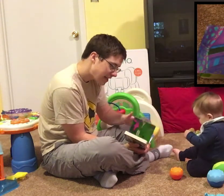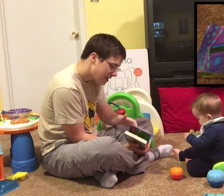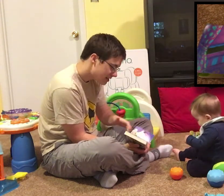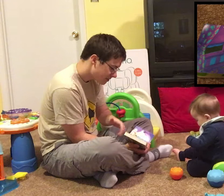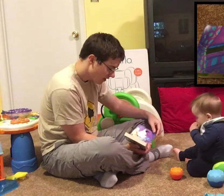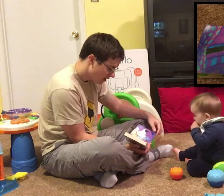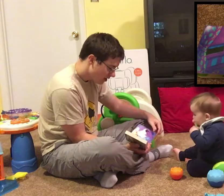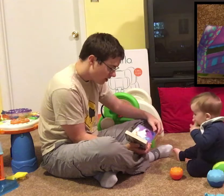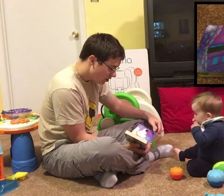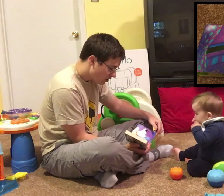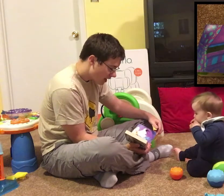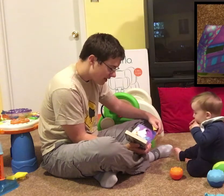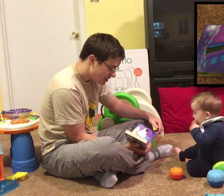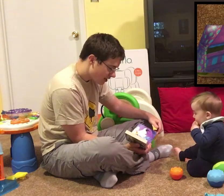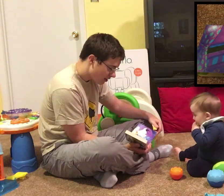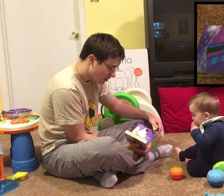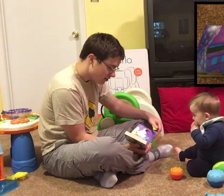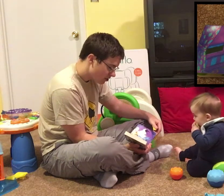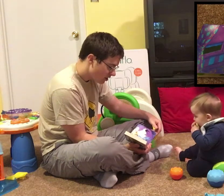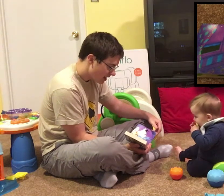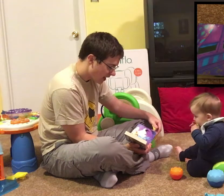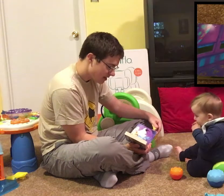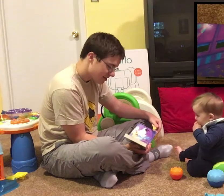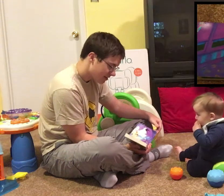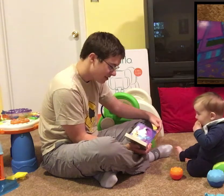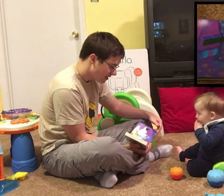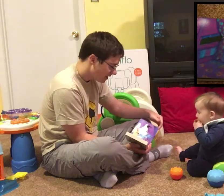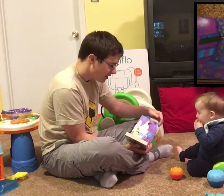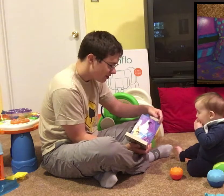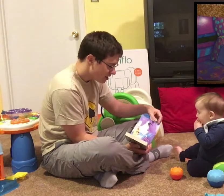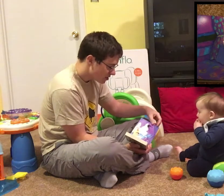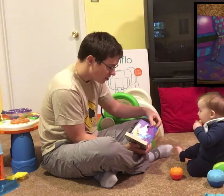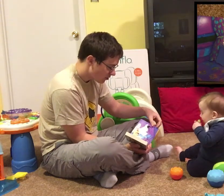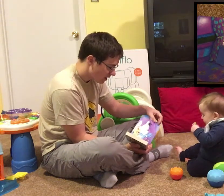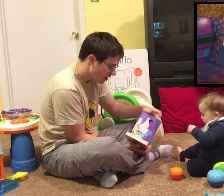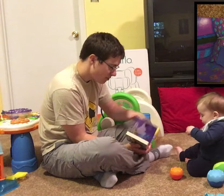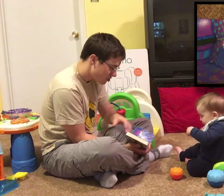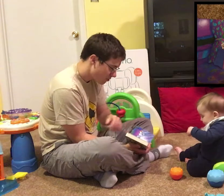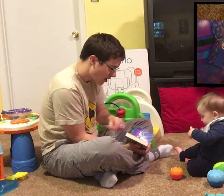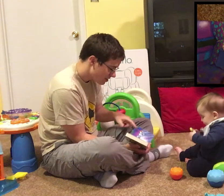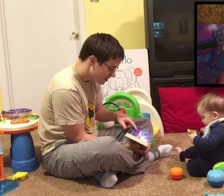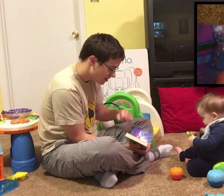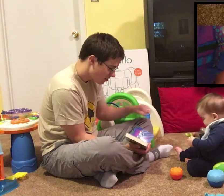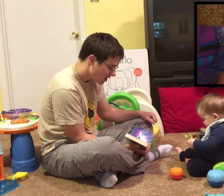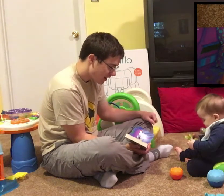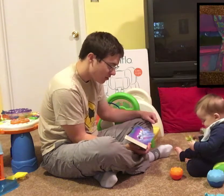keys. Good night, dear. Good night. You see Mr. Gorilla and Mr. Mouse? Good night,